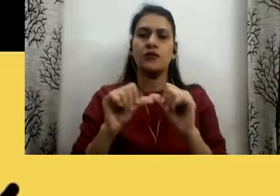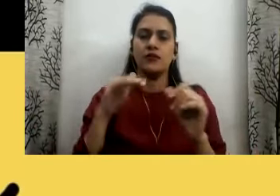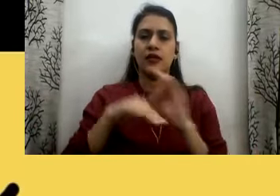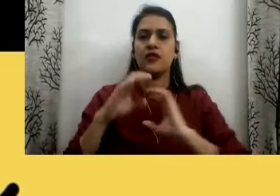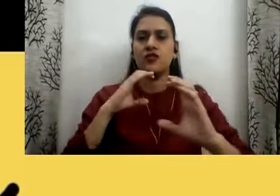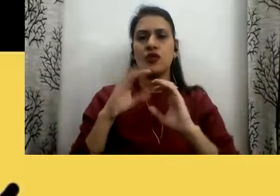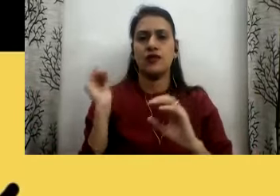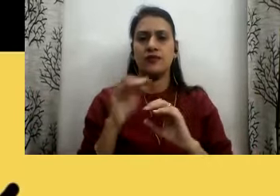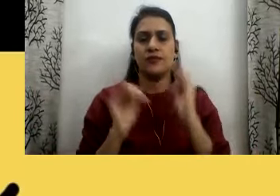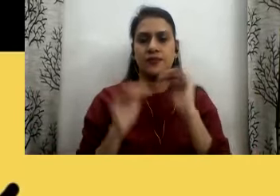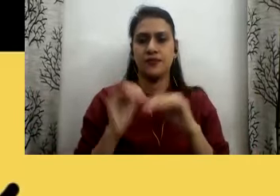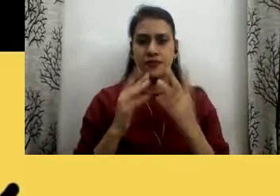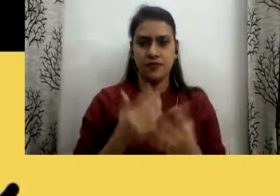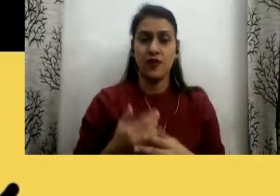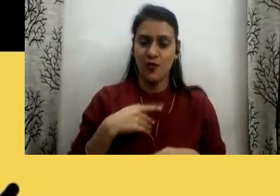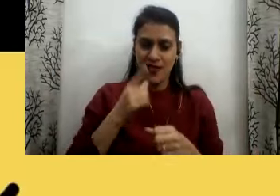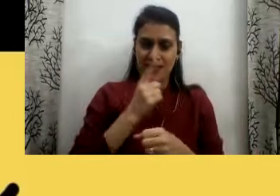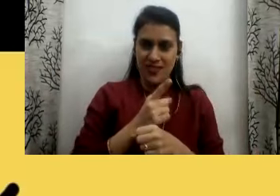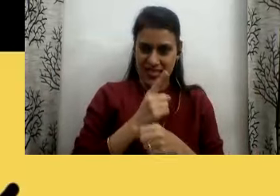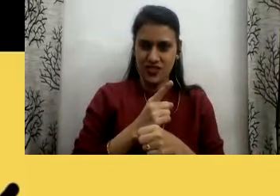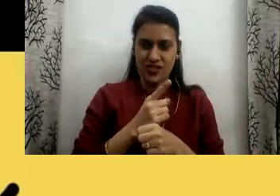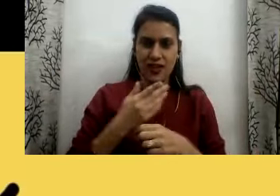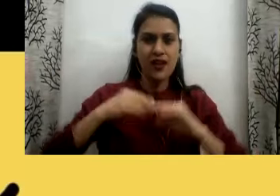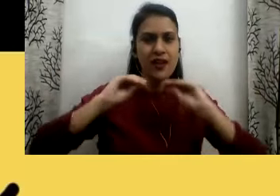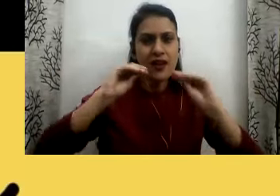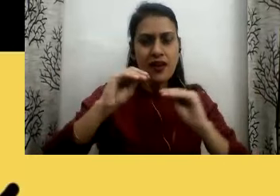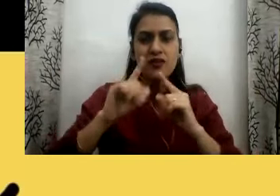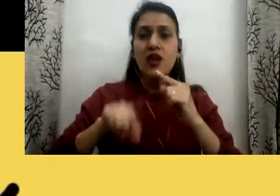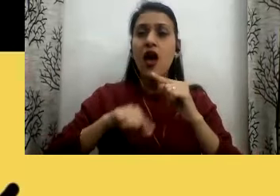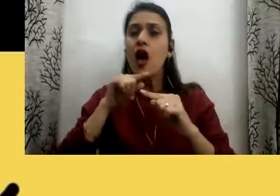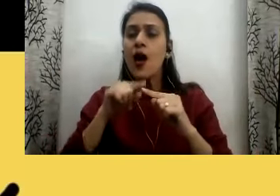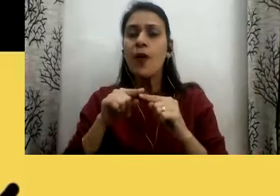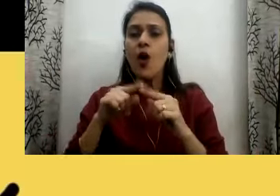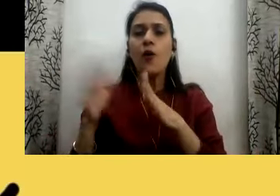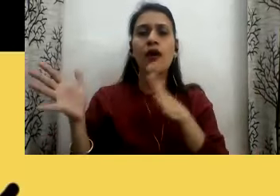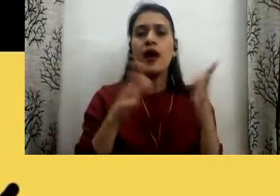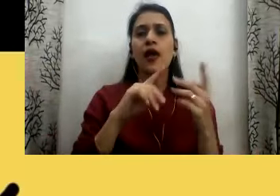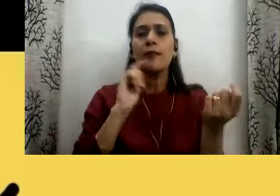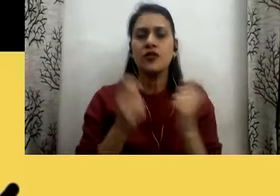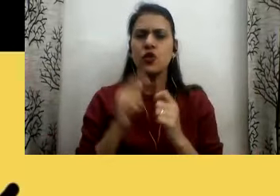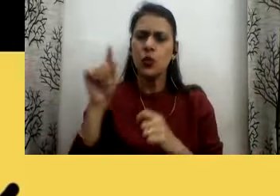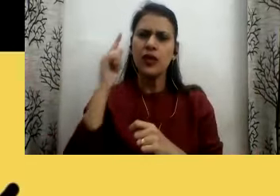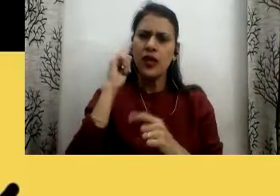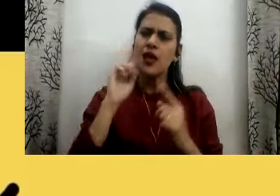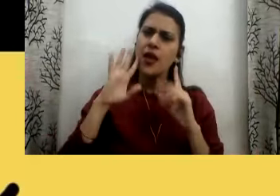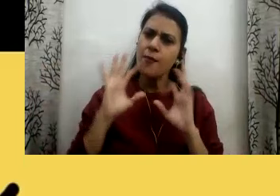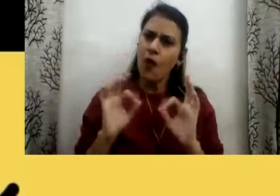Why do you think we as teachers should engage with talking to our learners about climate change in the classroom?